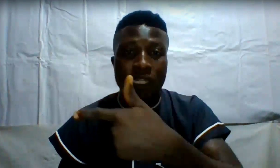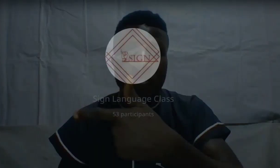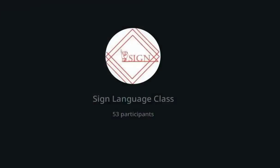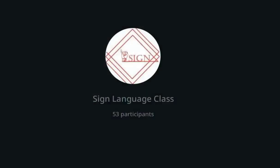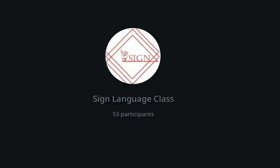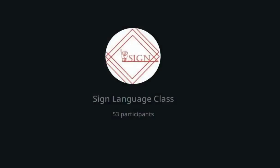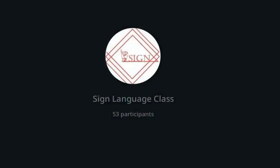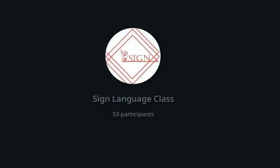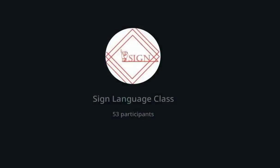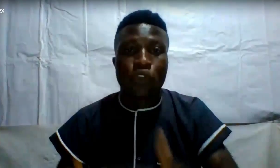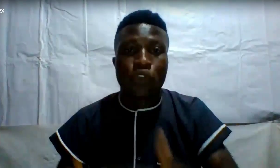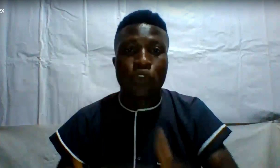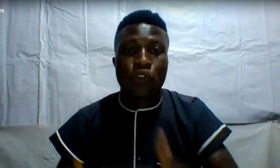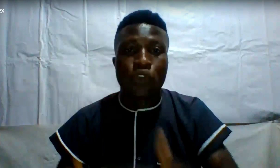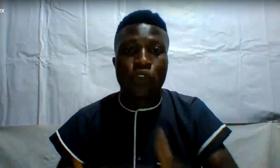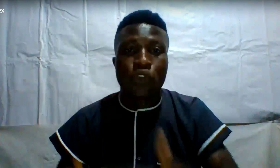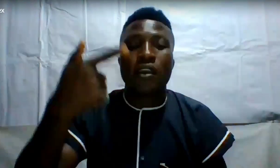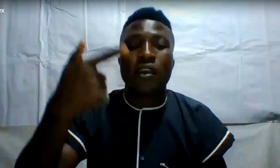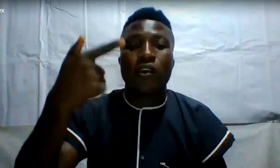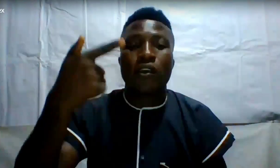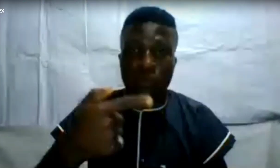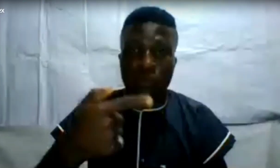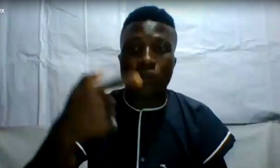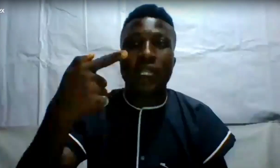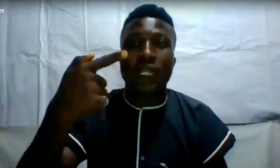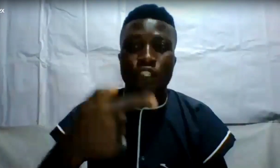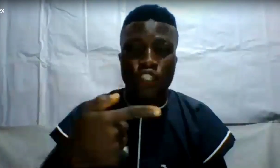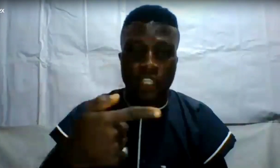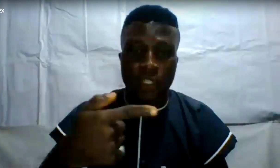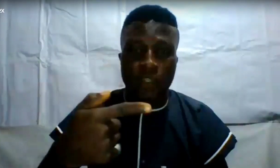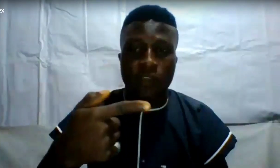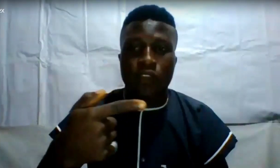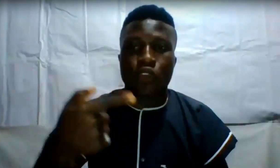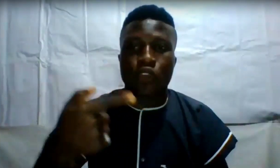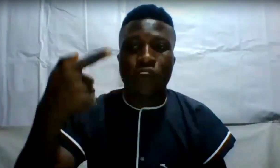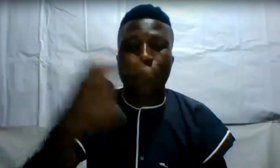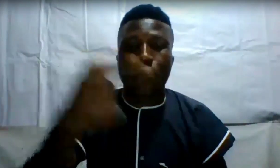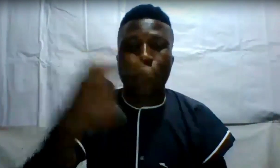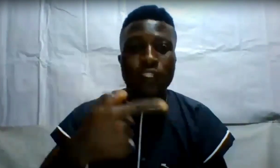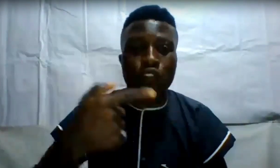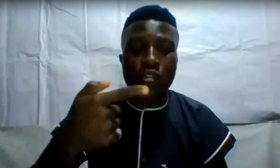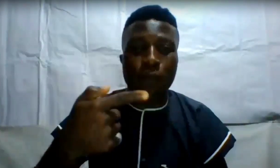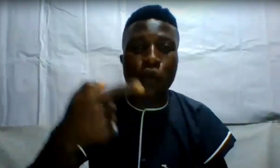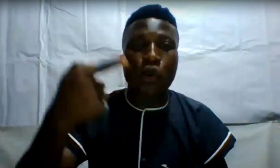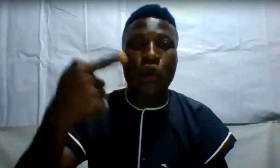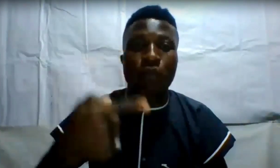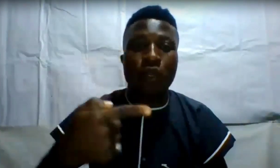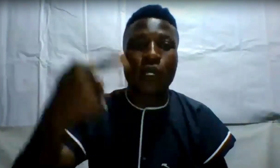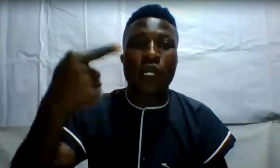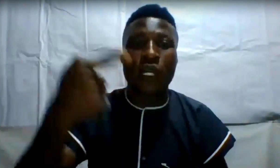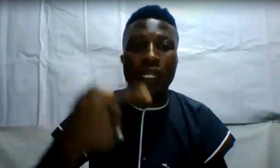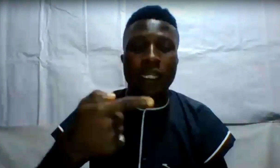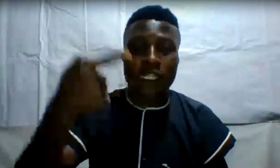Okay, you're pointing to your neighbor, letter G. So whenever you're pointing to your neighbor, remember letter